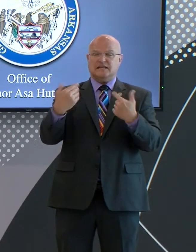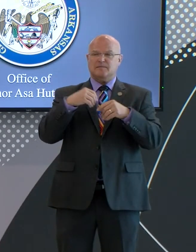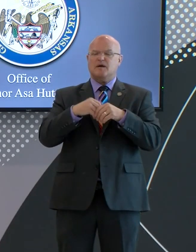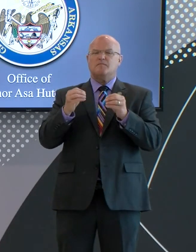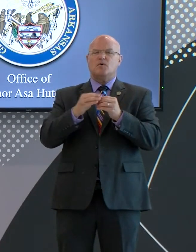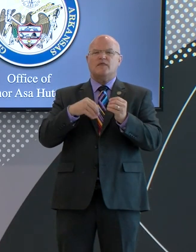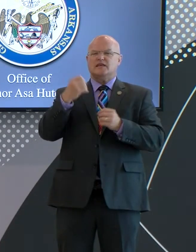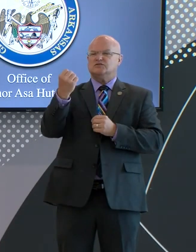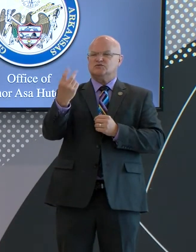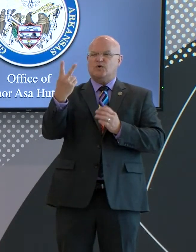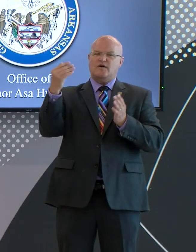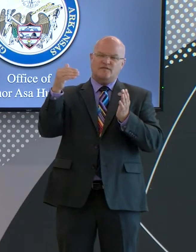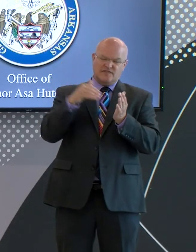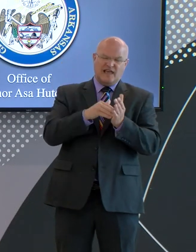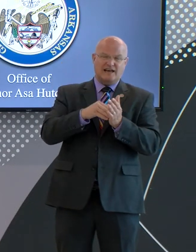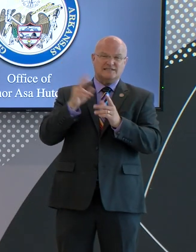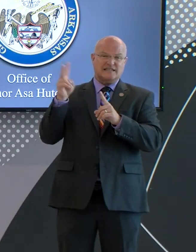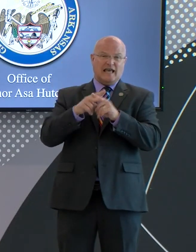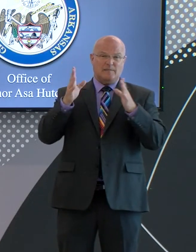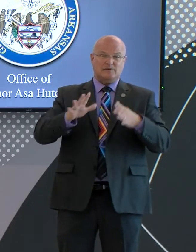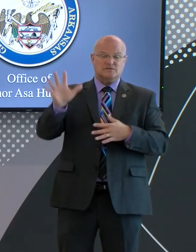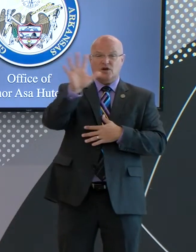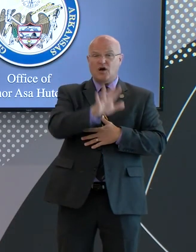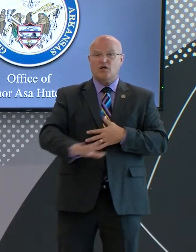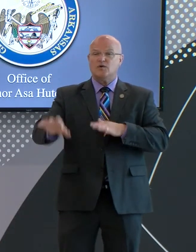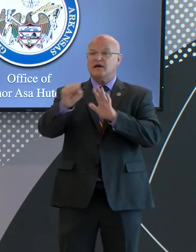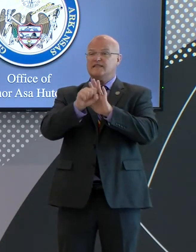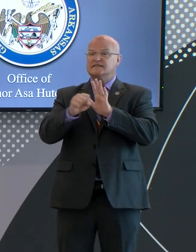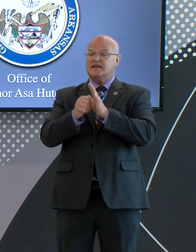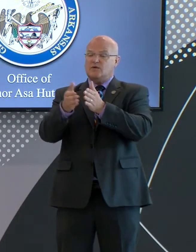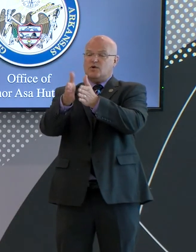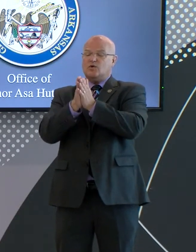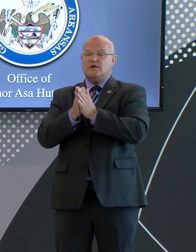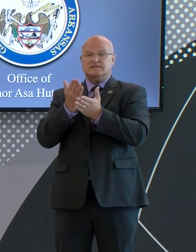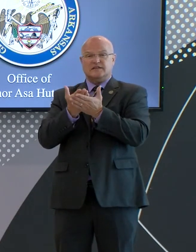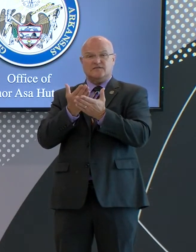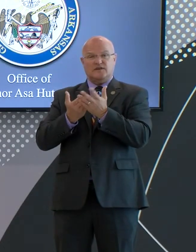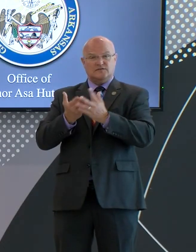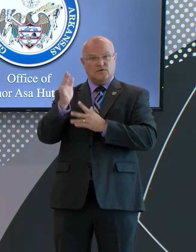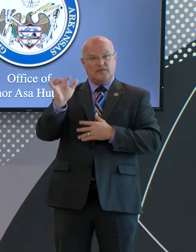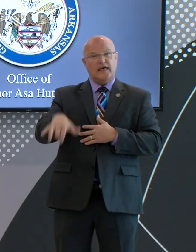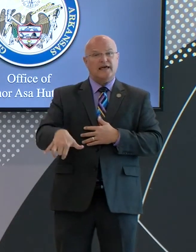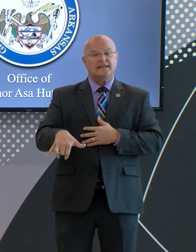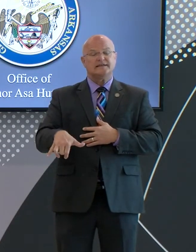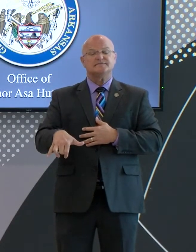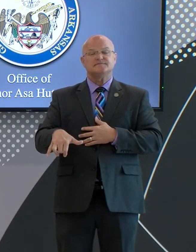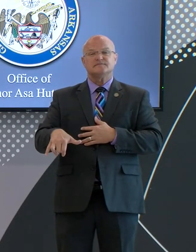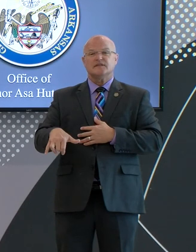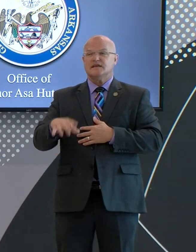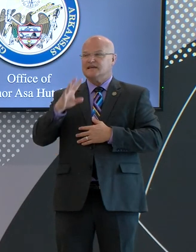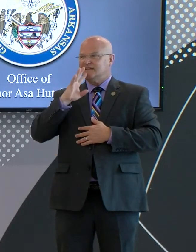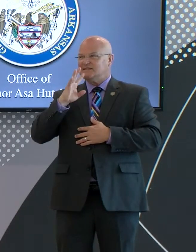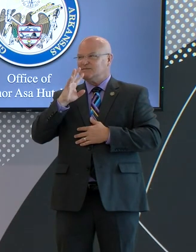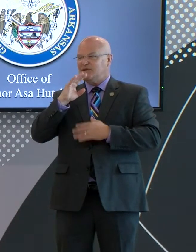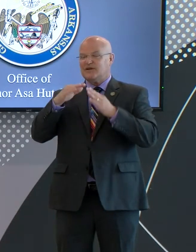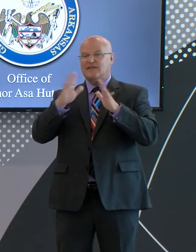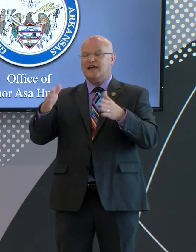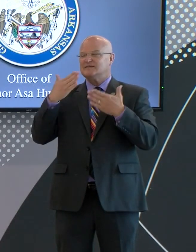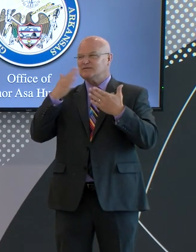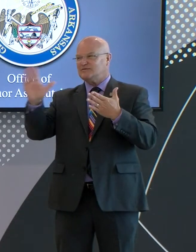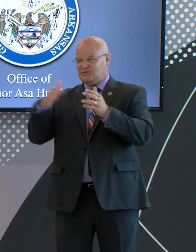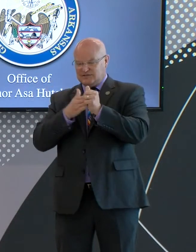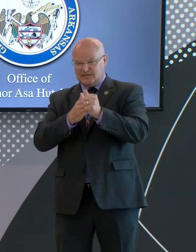had over 12,000 applicants around the state requesting funds through that. Speaker, appreciate you and your leadership,